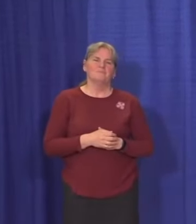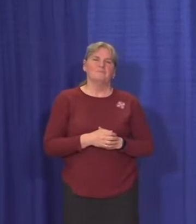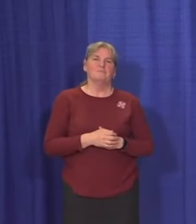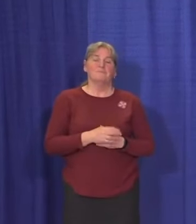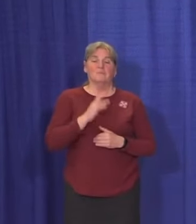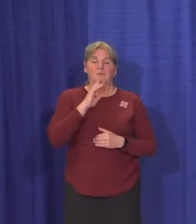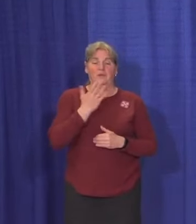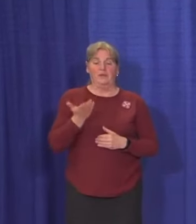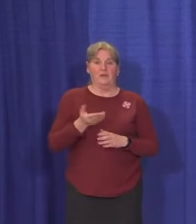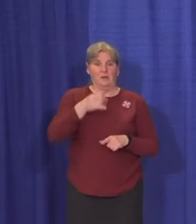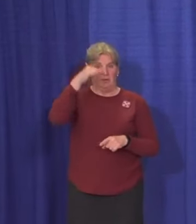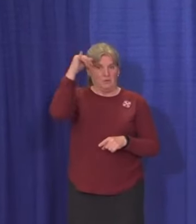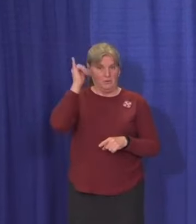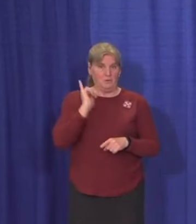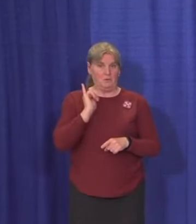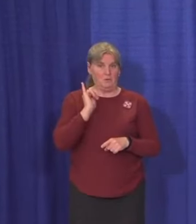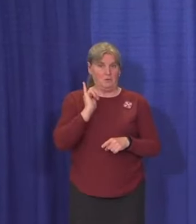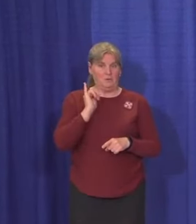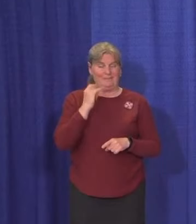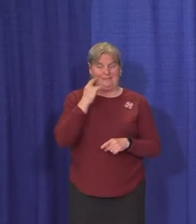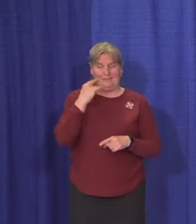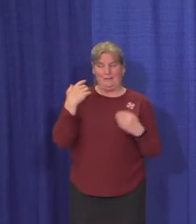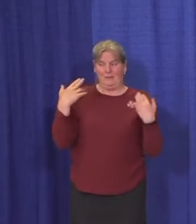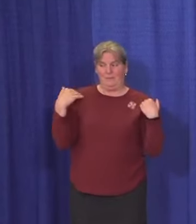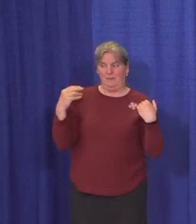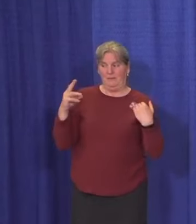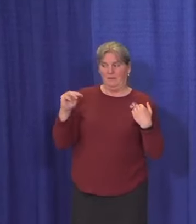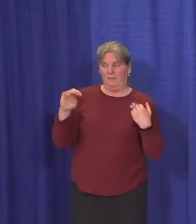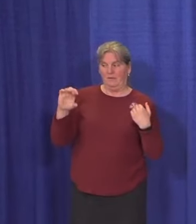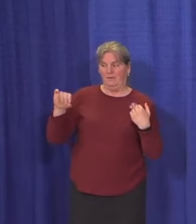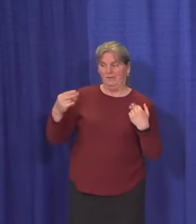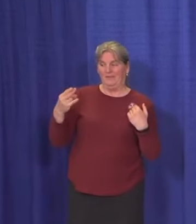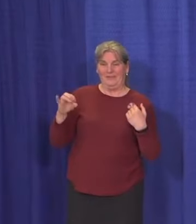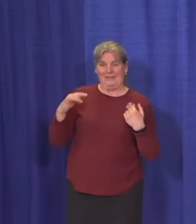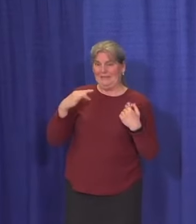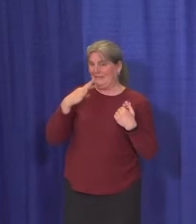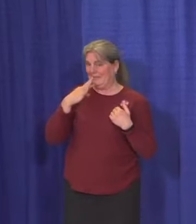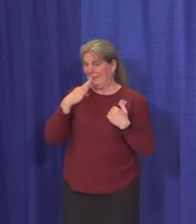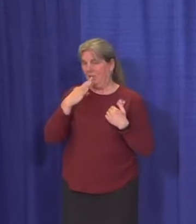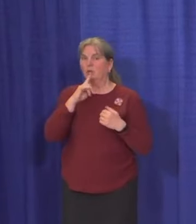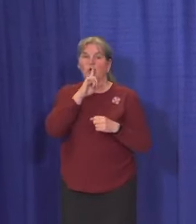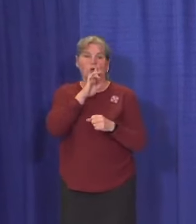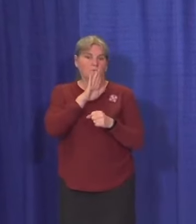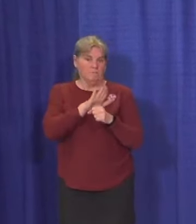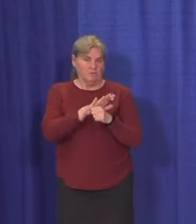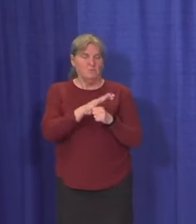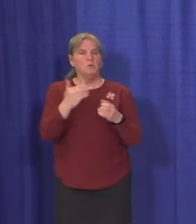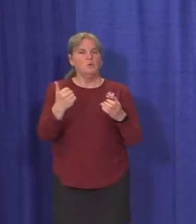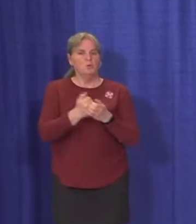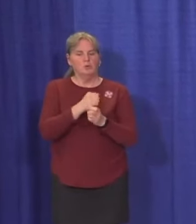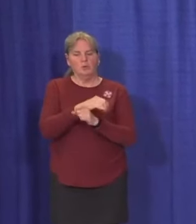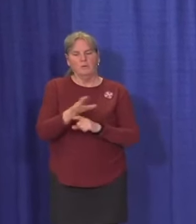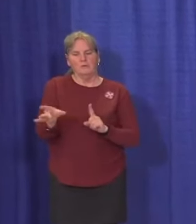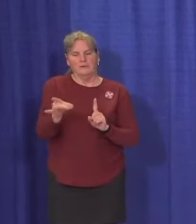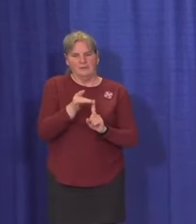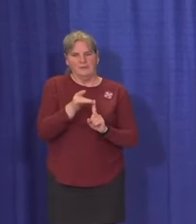In Yukon, as Minister McPhee just announced, we recently confirmed a new case linked